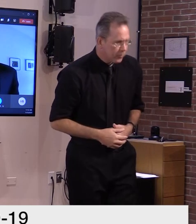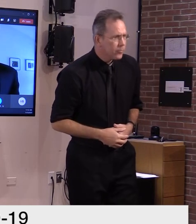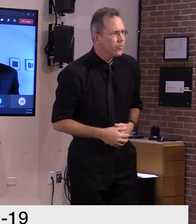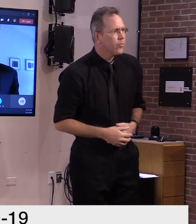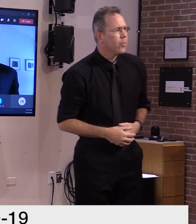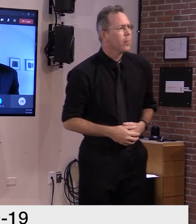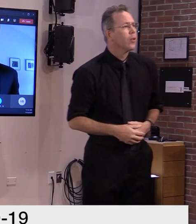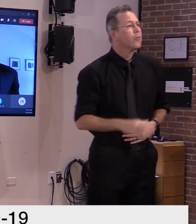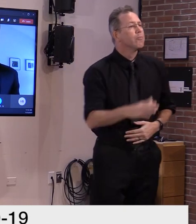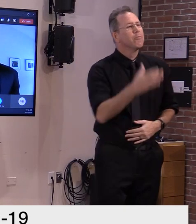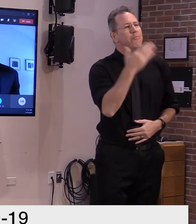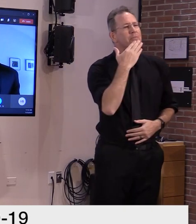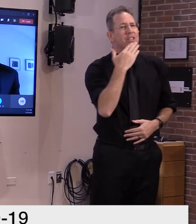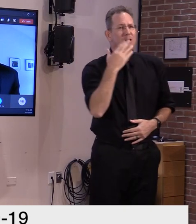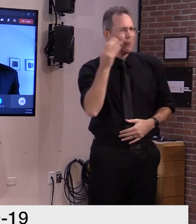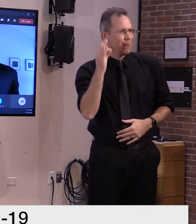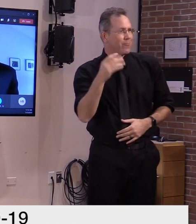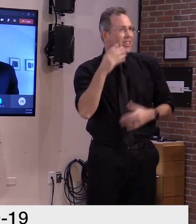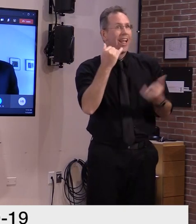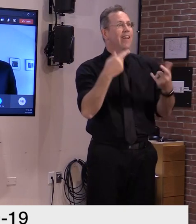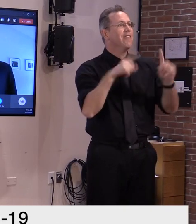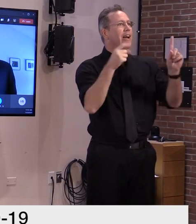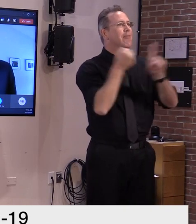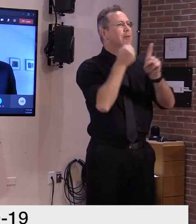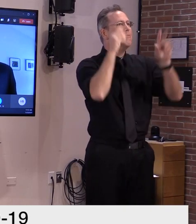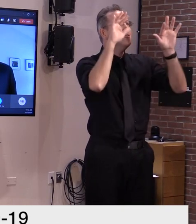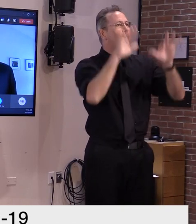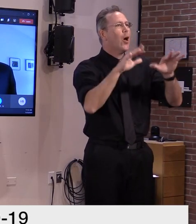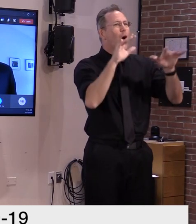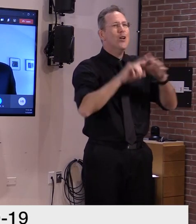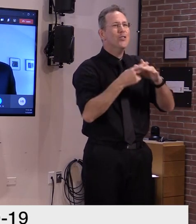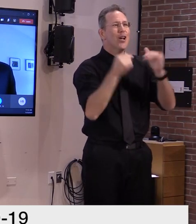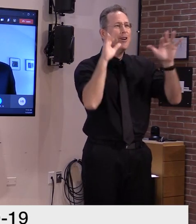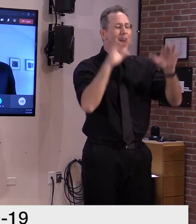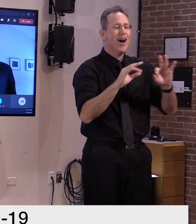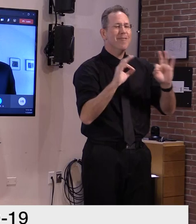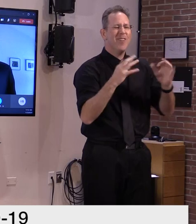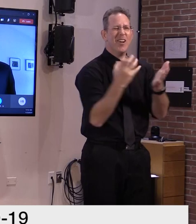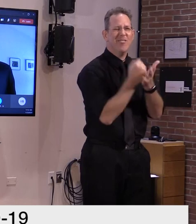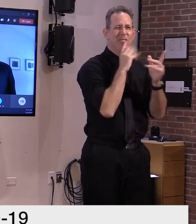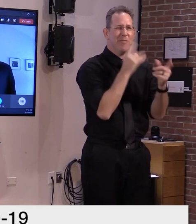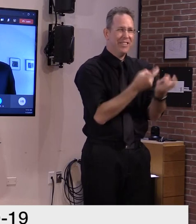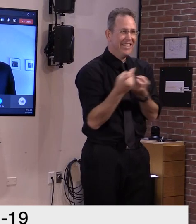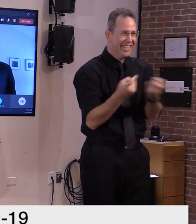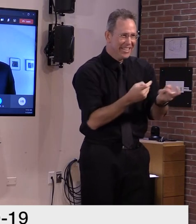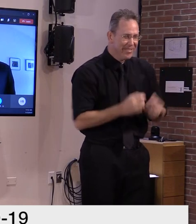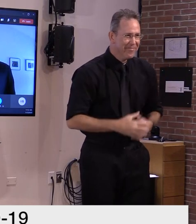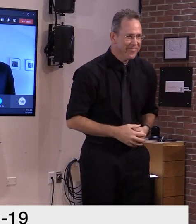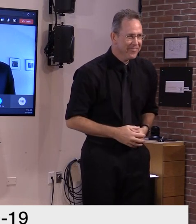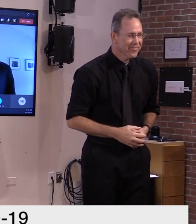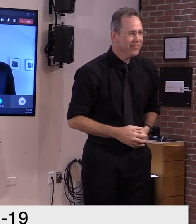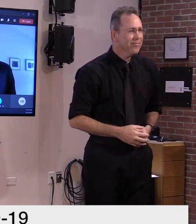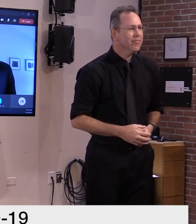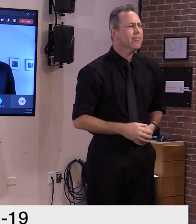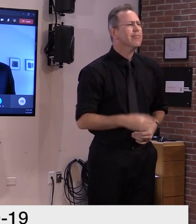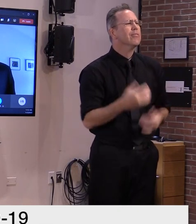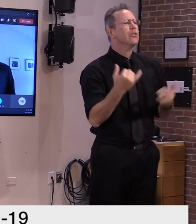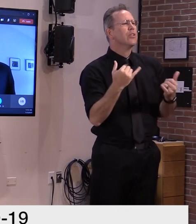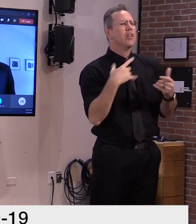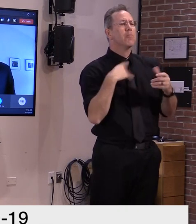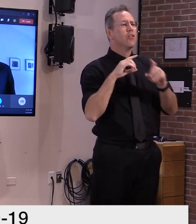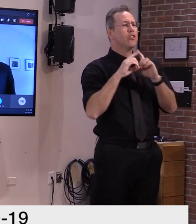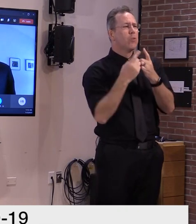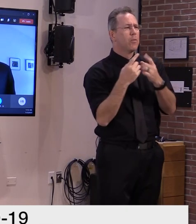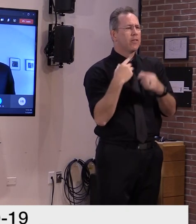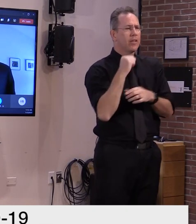course, time to talk about skiing. So today, thanks to Commerce and Community Development, will be, actually already has updated